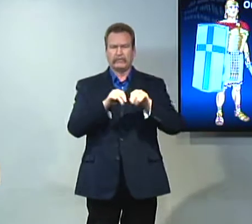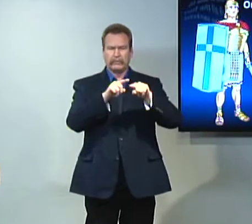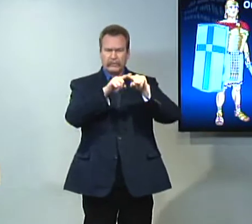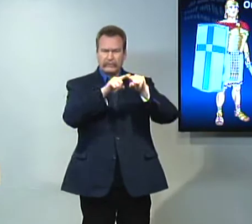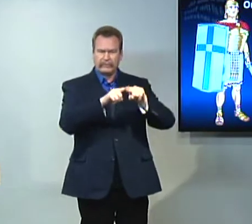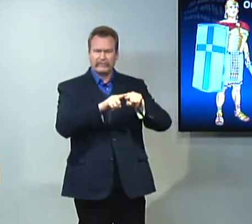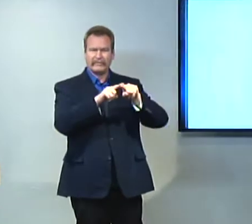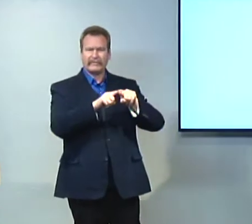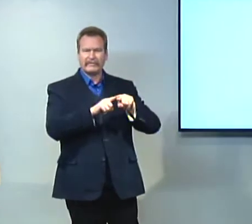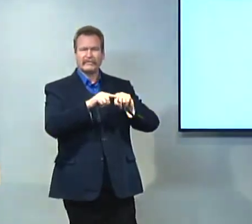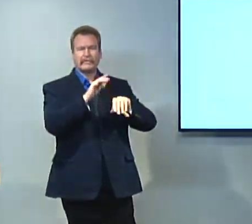So,